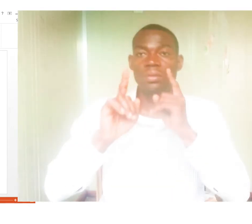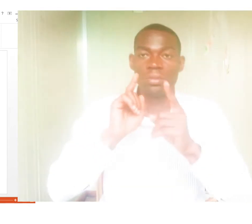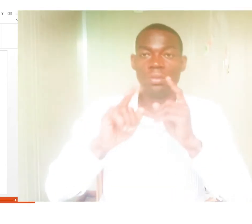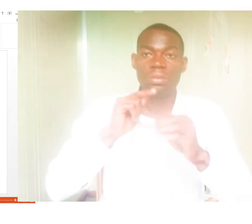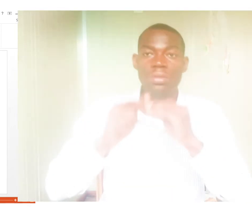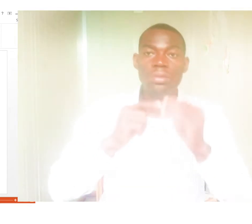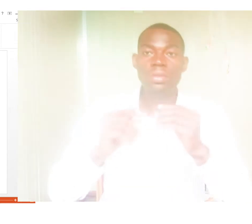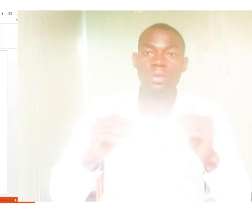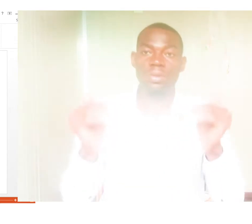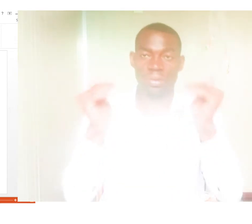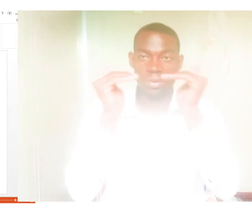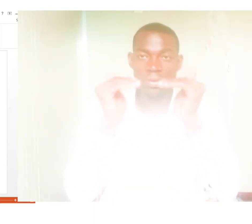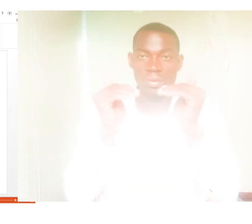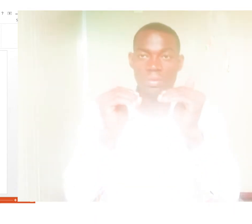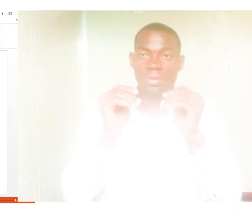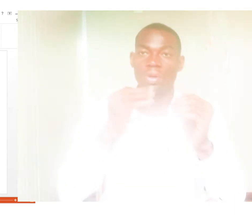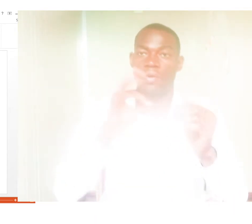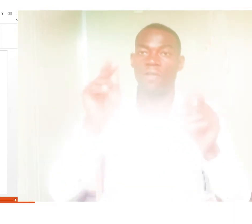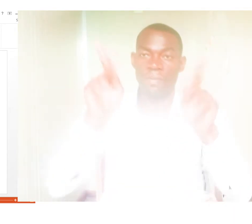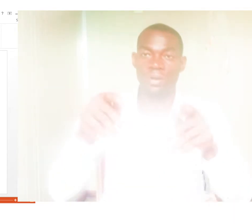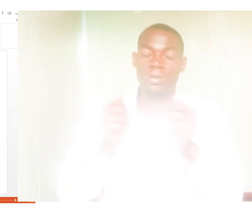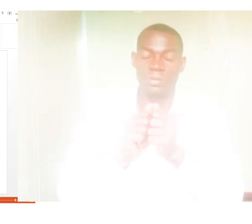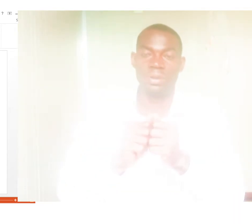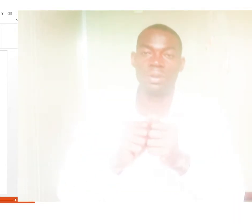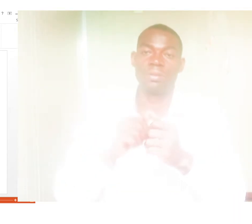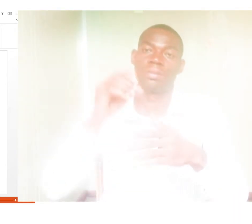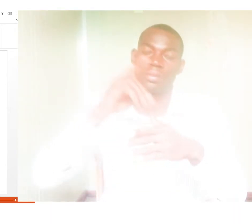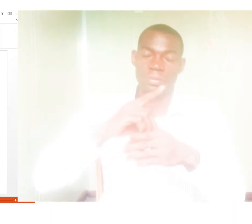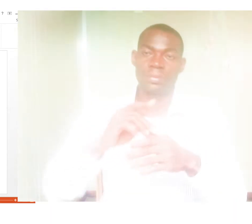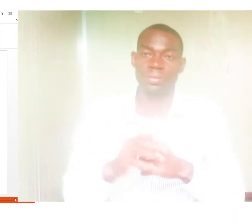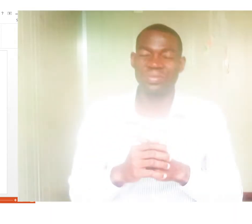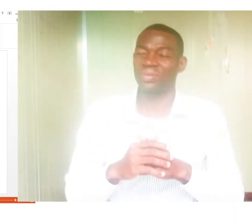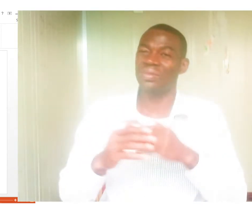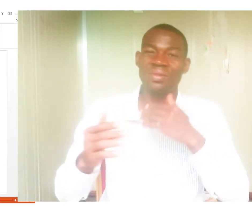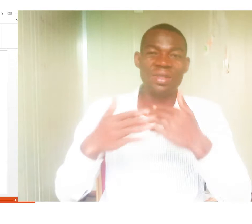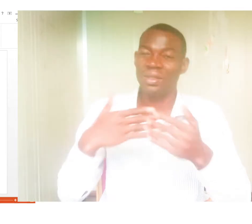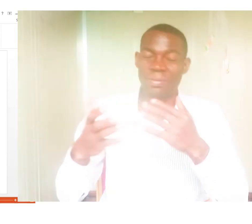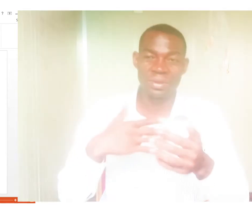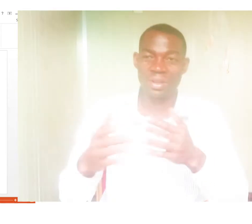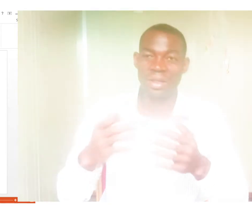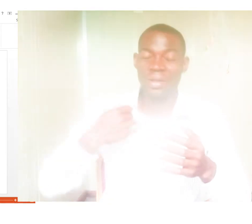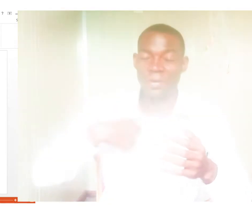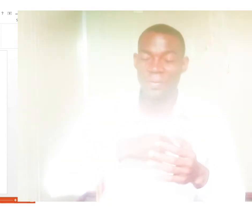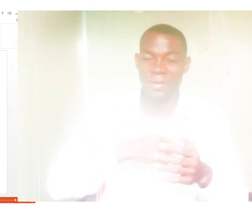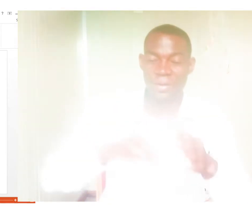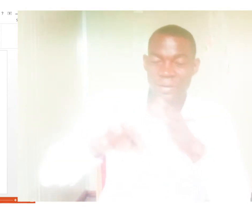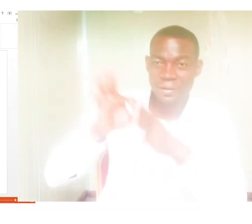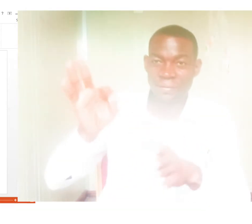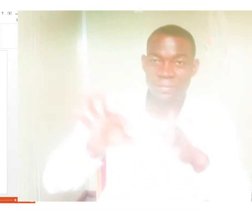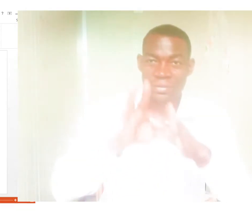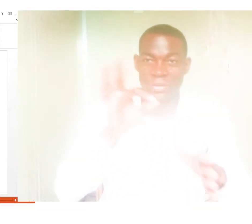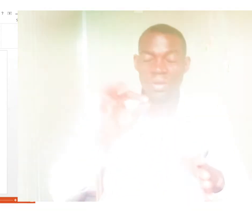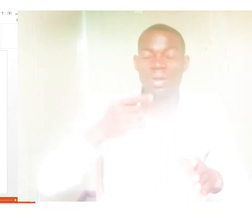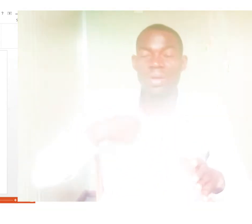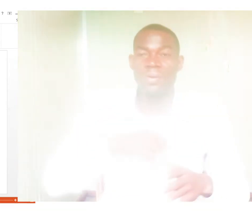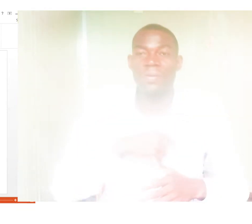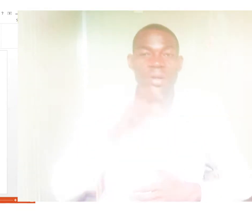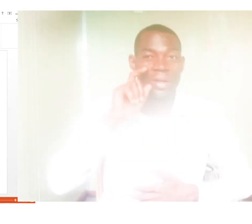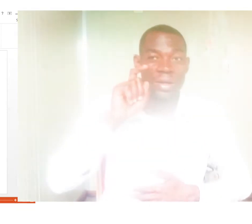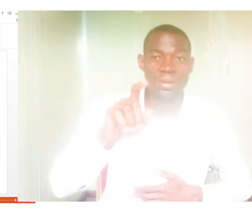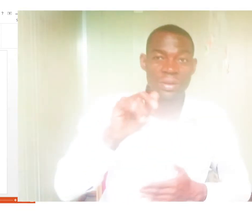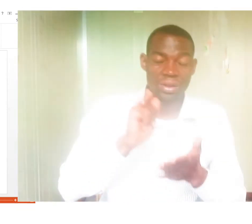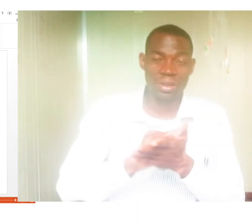The study findings were as follows: lack of sign language interpreters in health facilities,